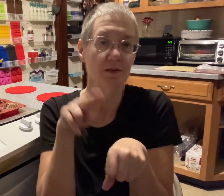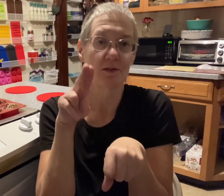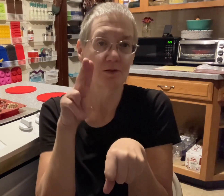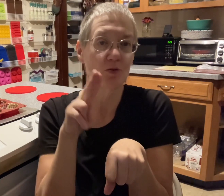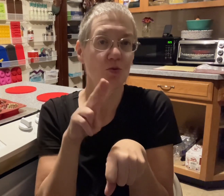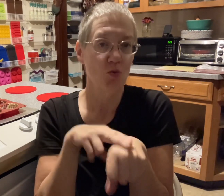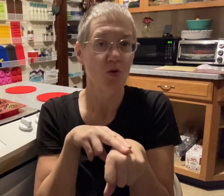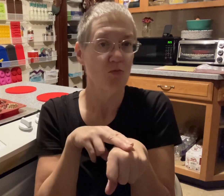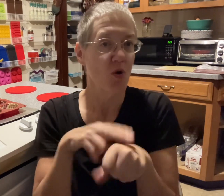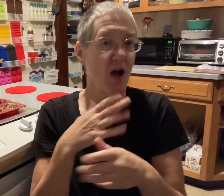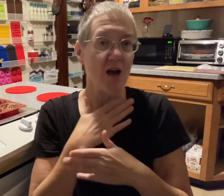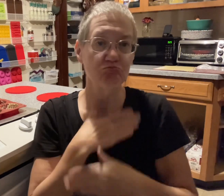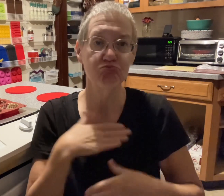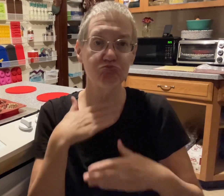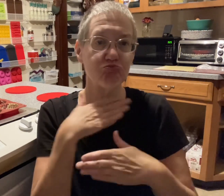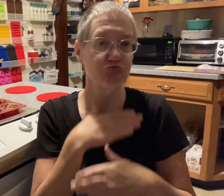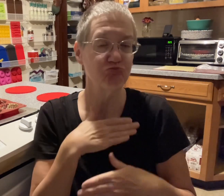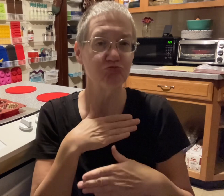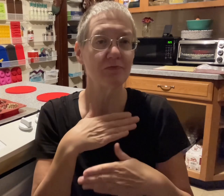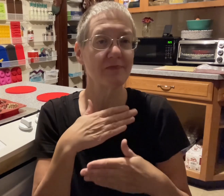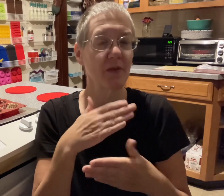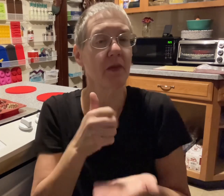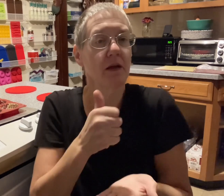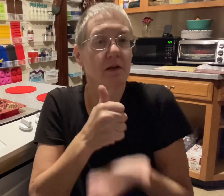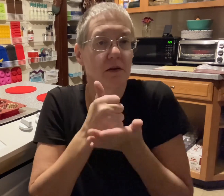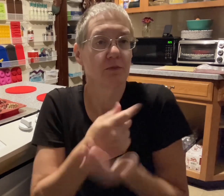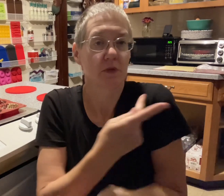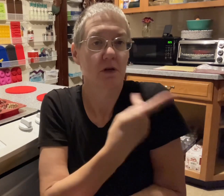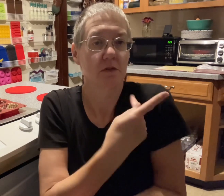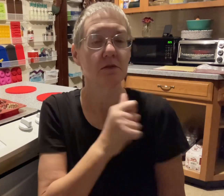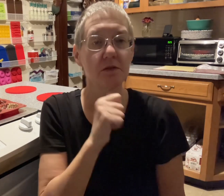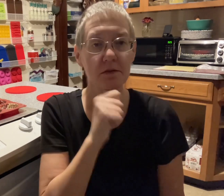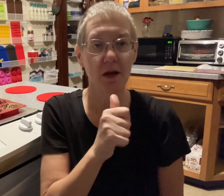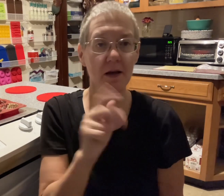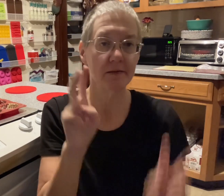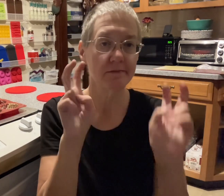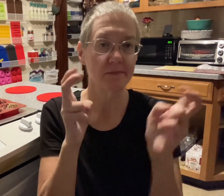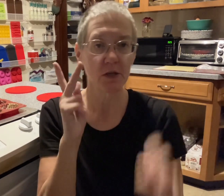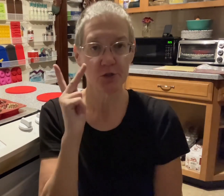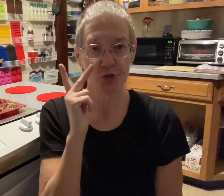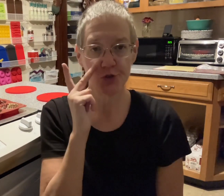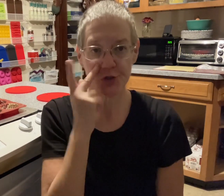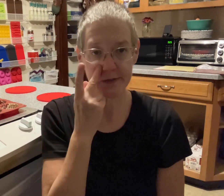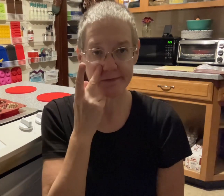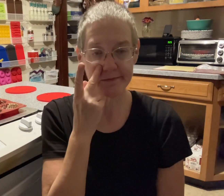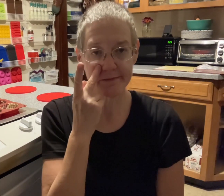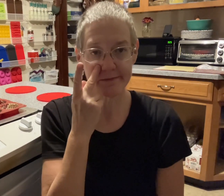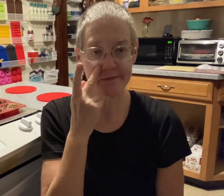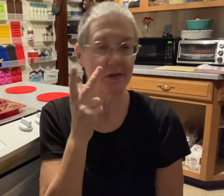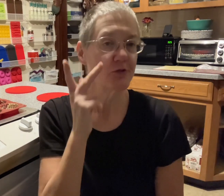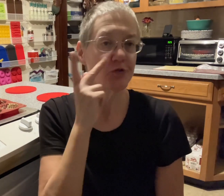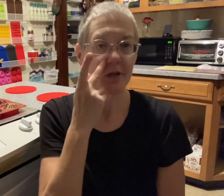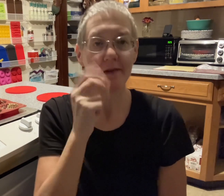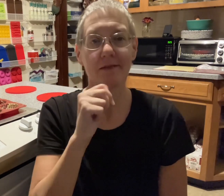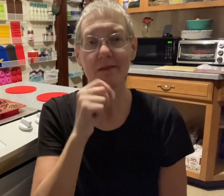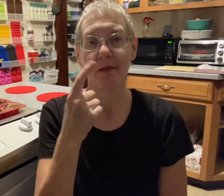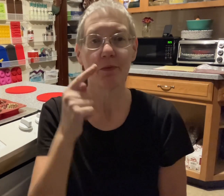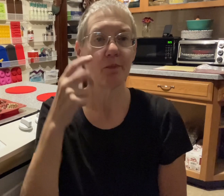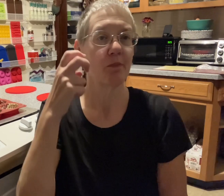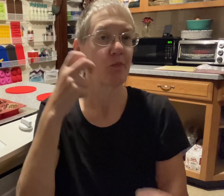and we make the keto versions, and now they taste normal, and we really enjoy them. They help us not to cheat. Now,